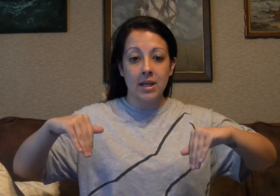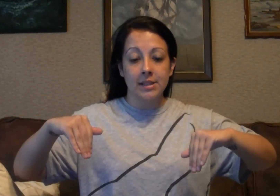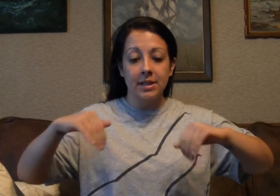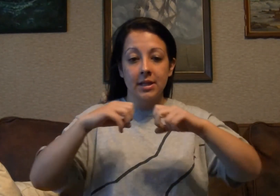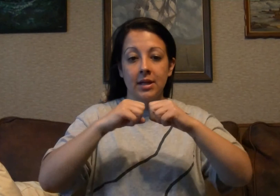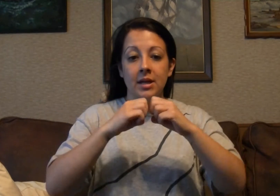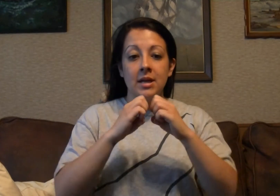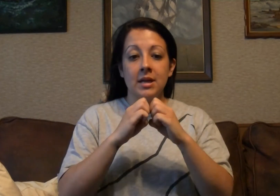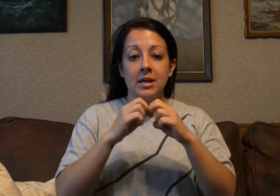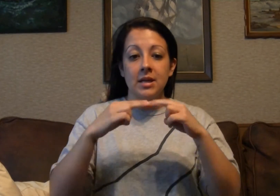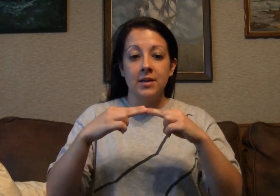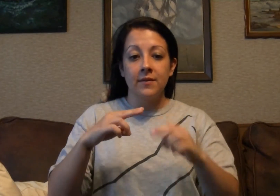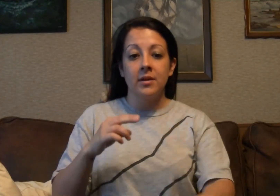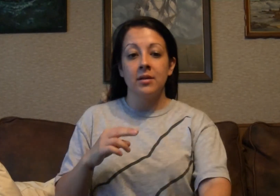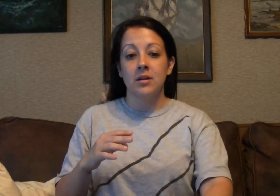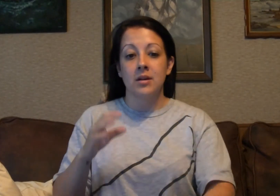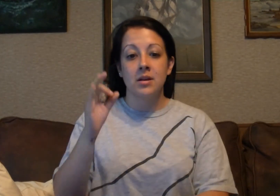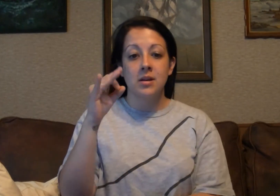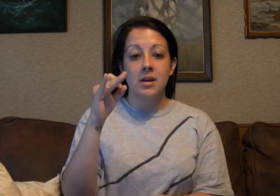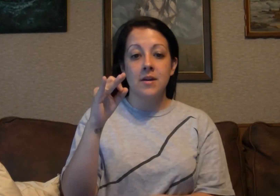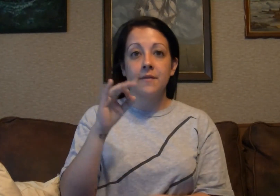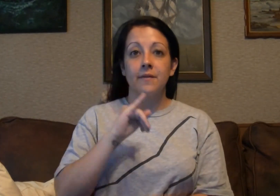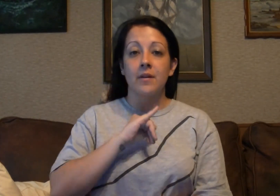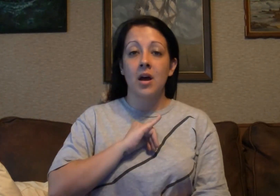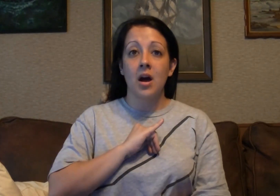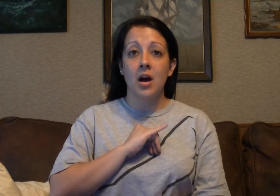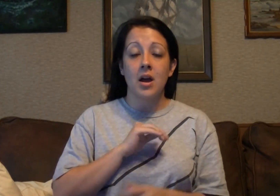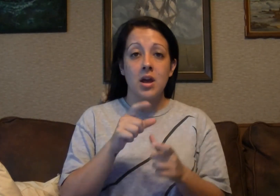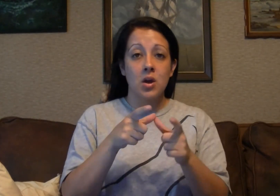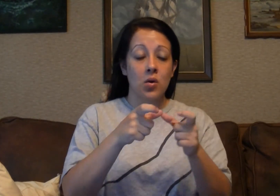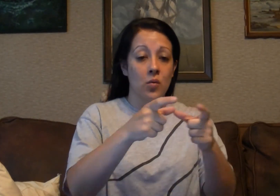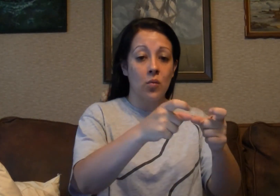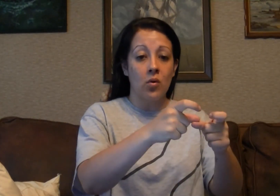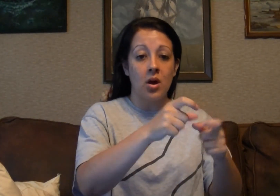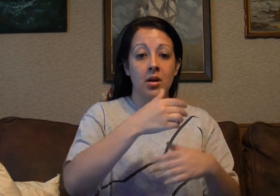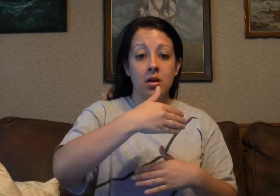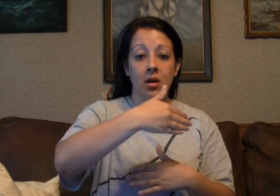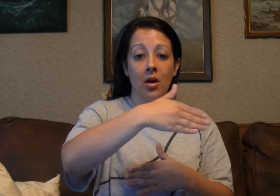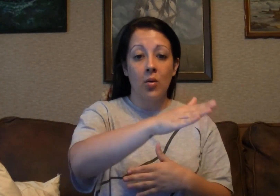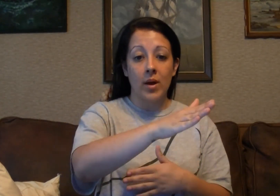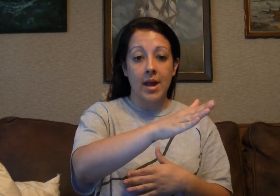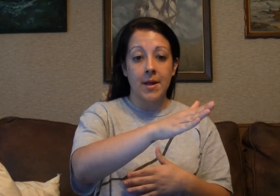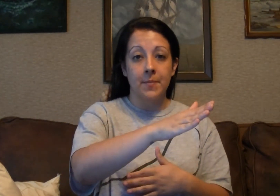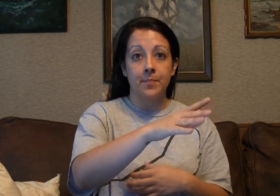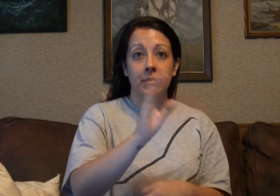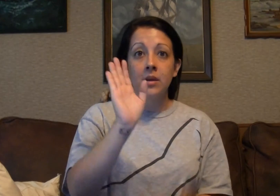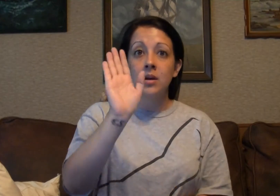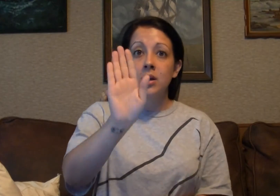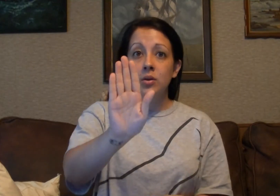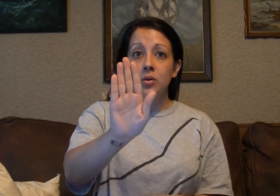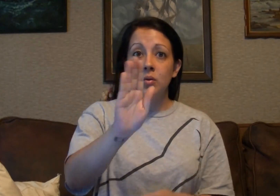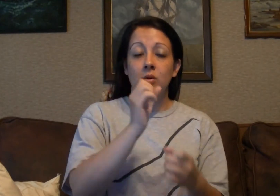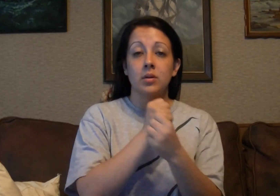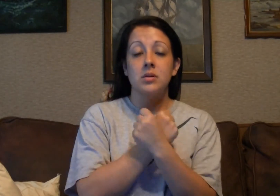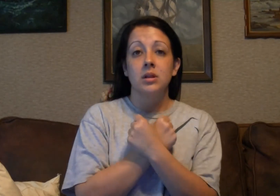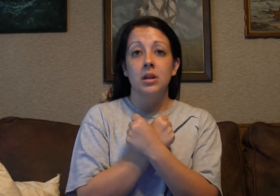separate, even if I run away. Your